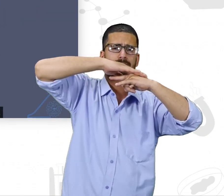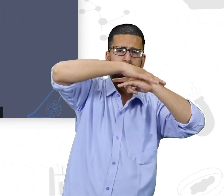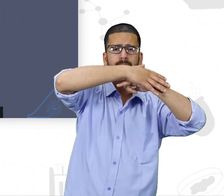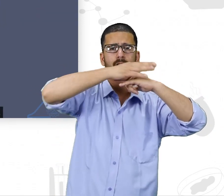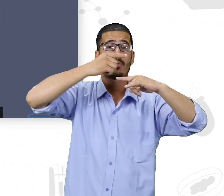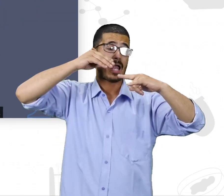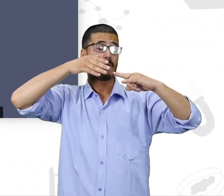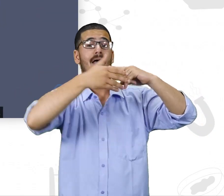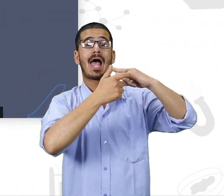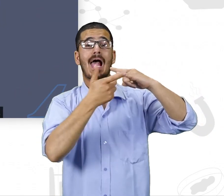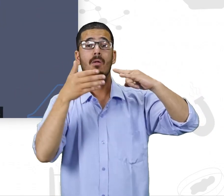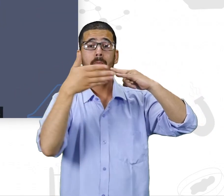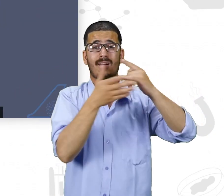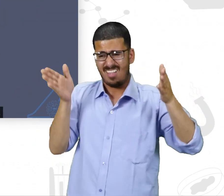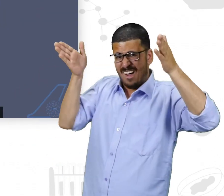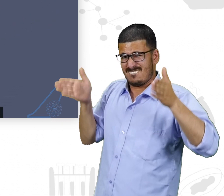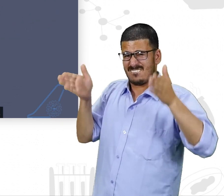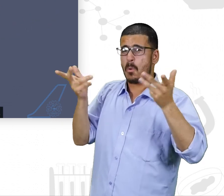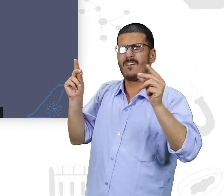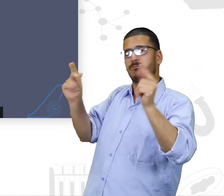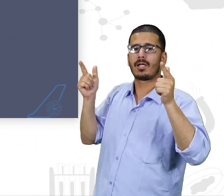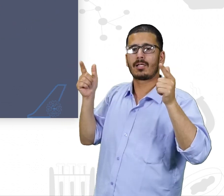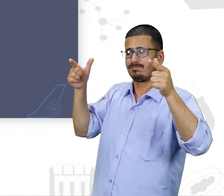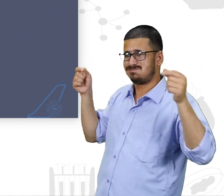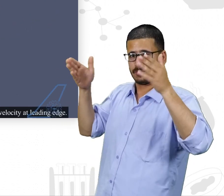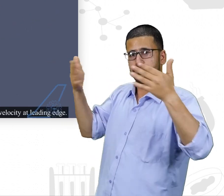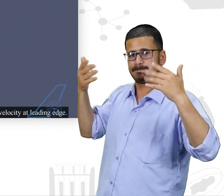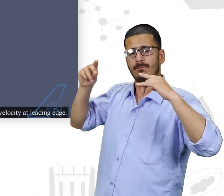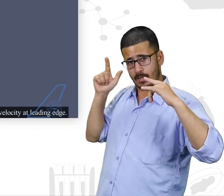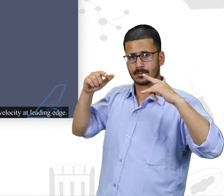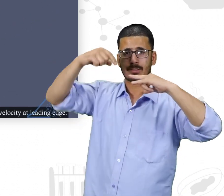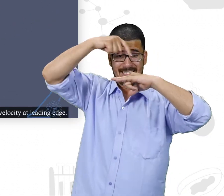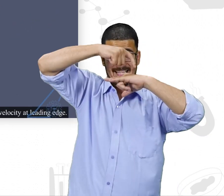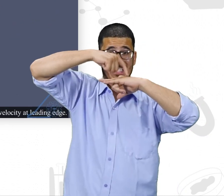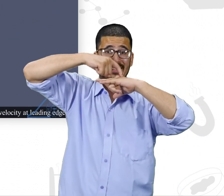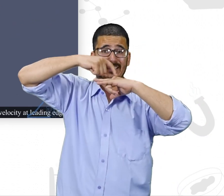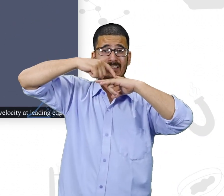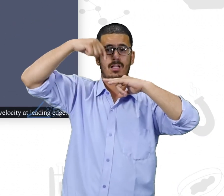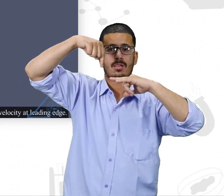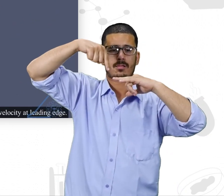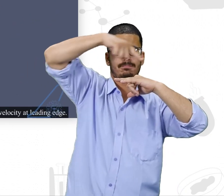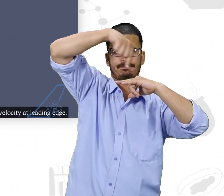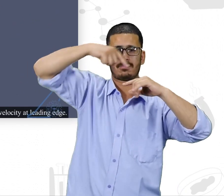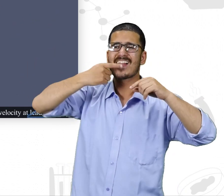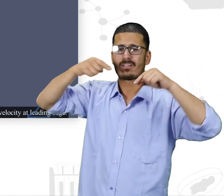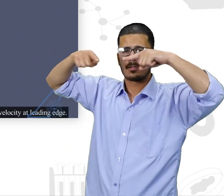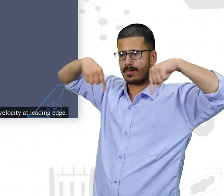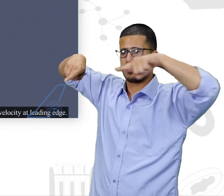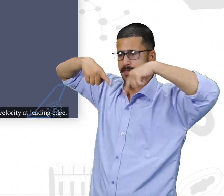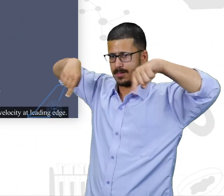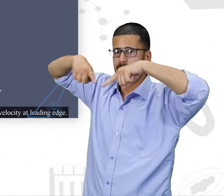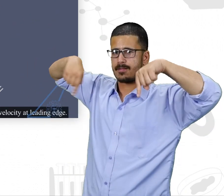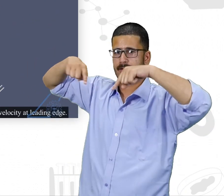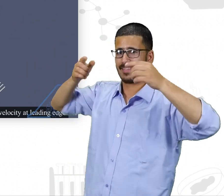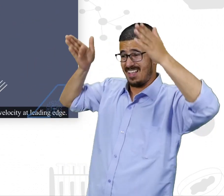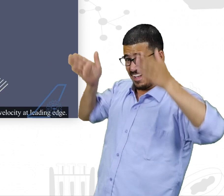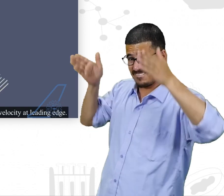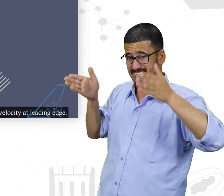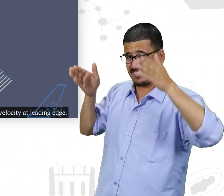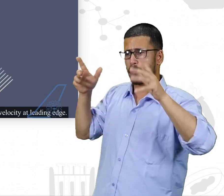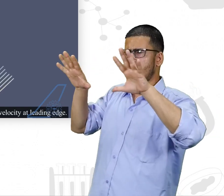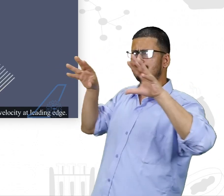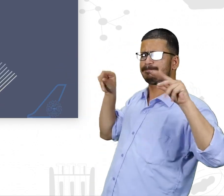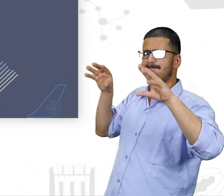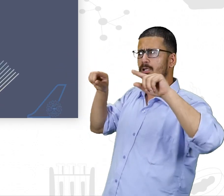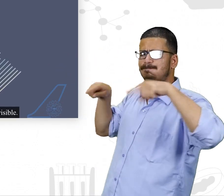Now, streamlines are originating from next higher level. Few streamlines are passing over the upper surface of the wing with maximum velocity at